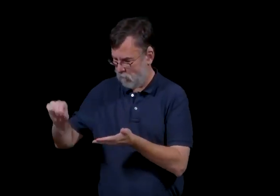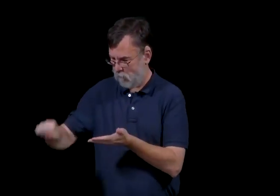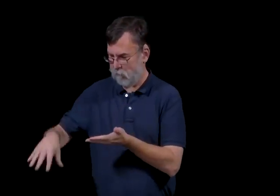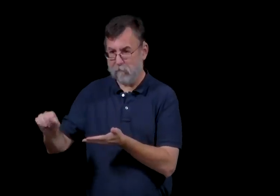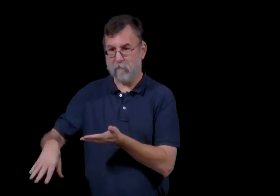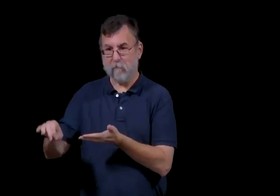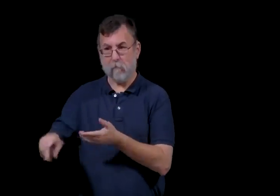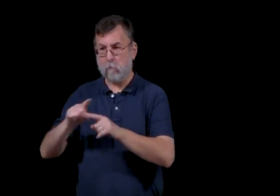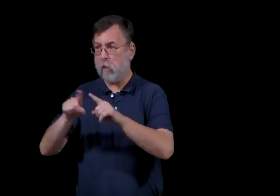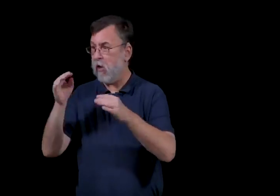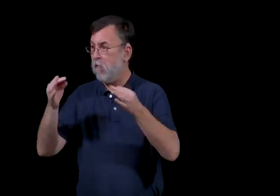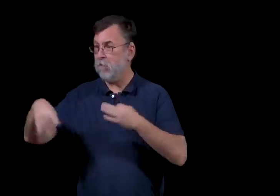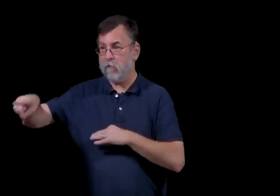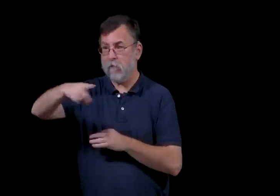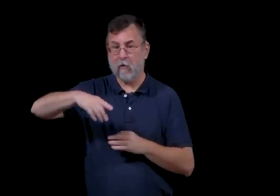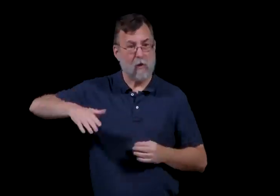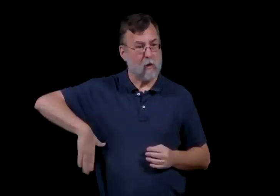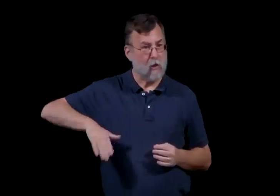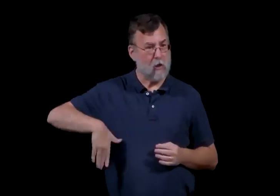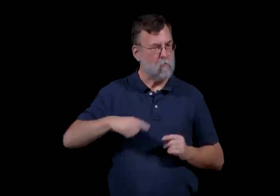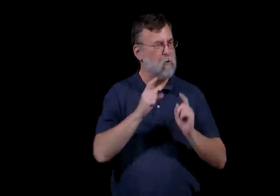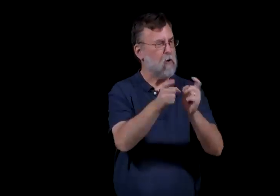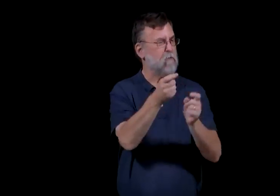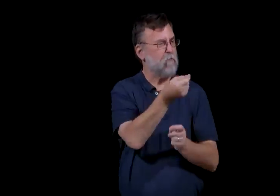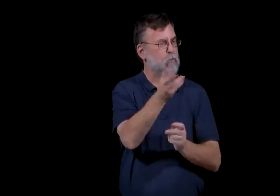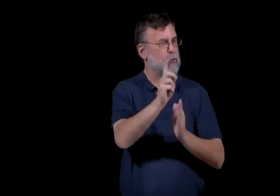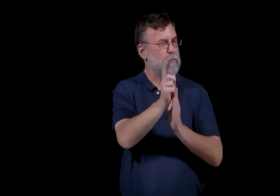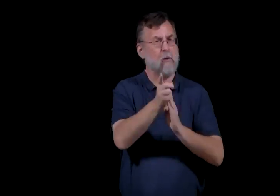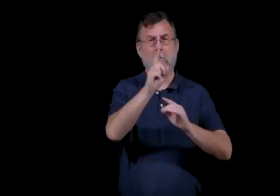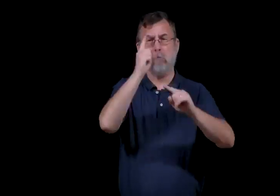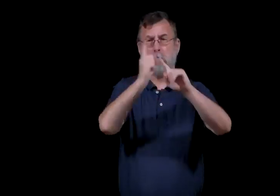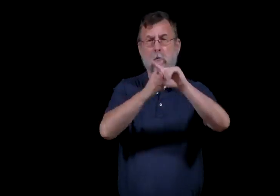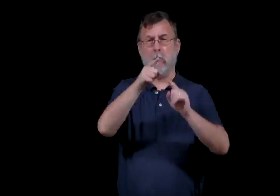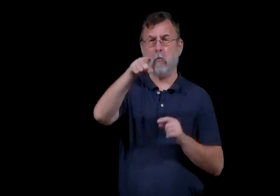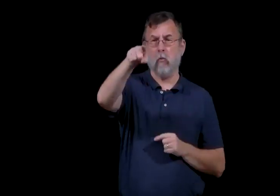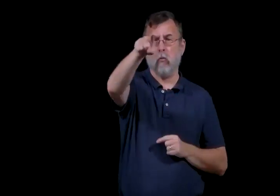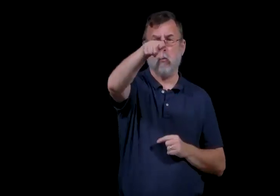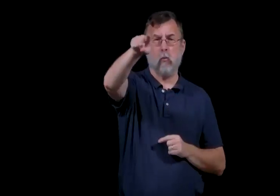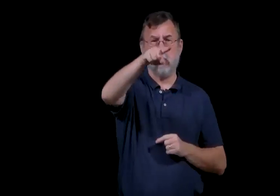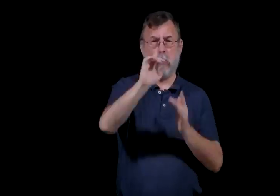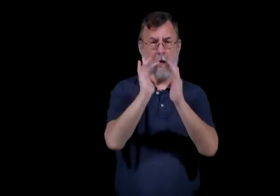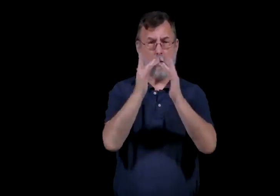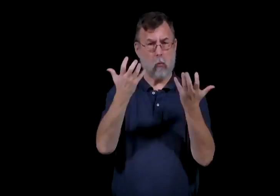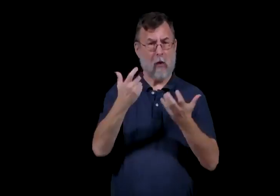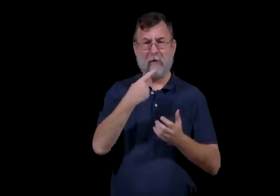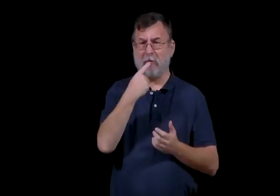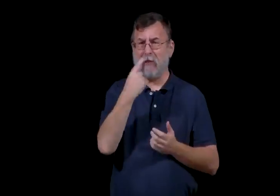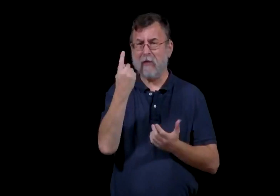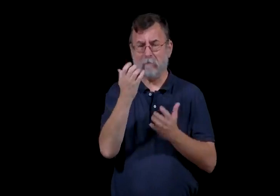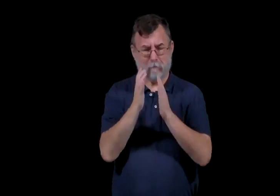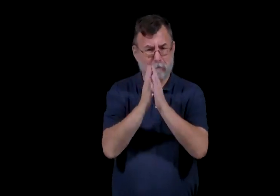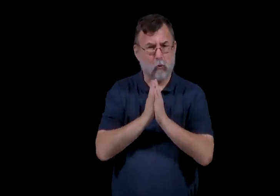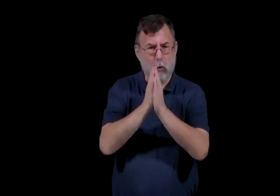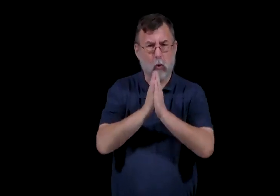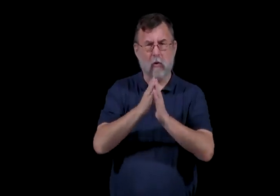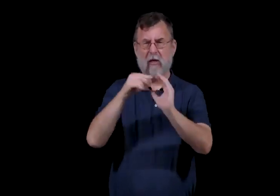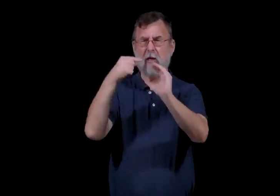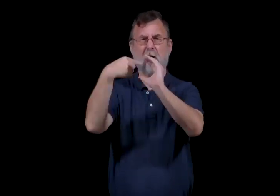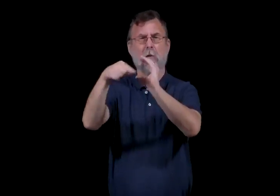and that you can write your prayer requests and put them in our box this morning. So I'm going to give you some time, and those of you online as well,